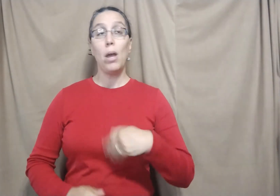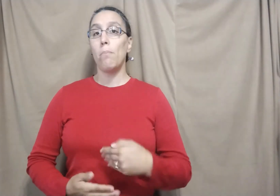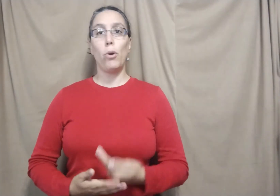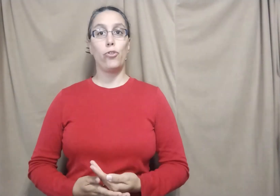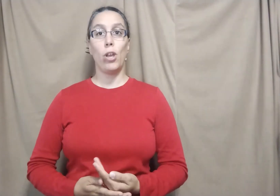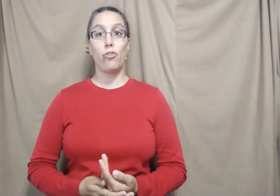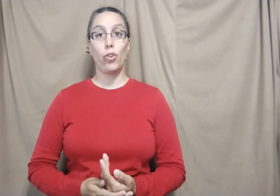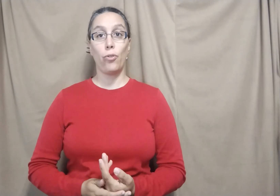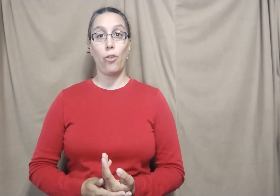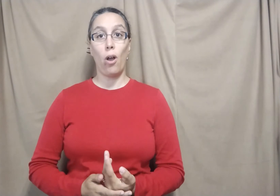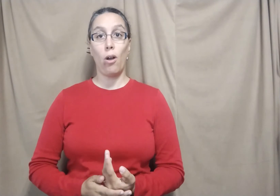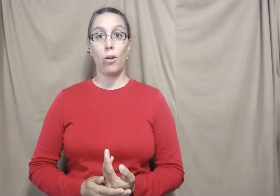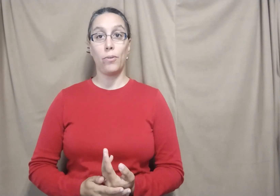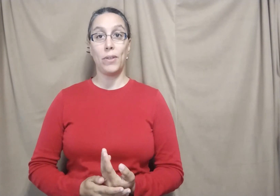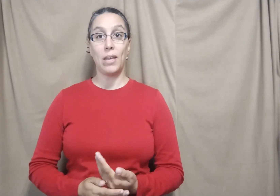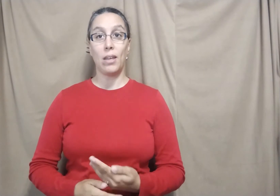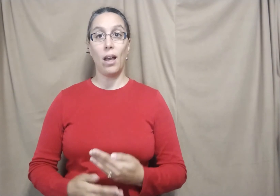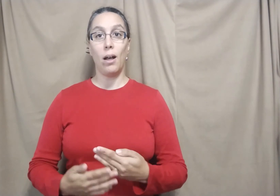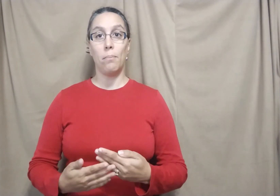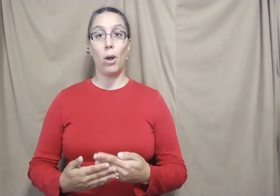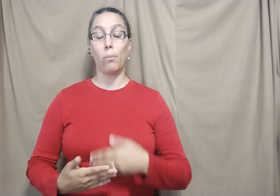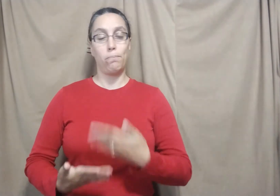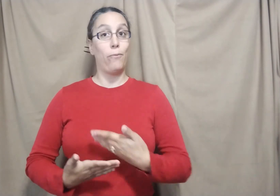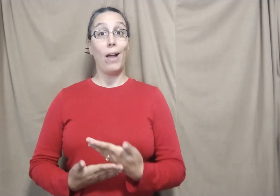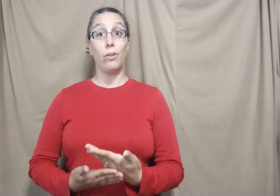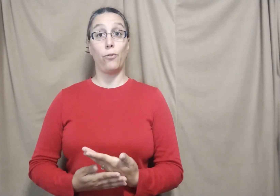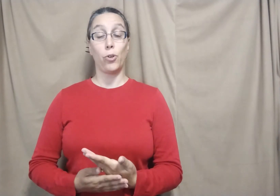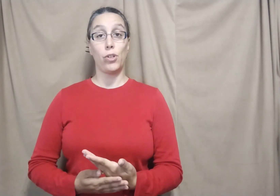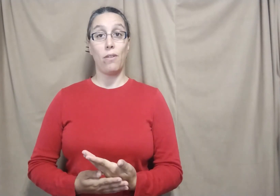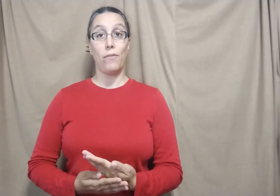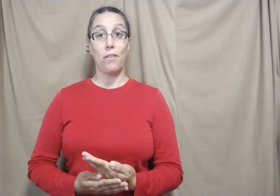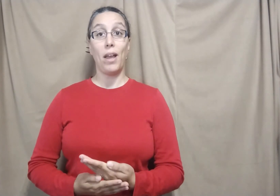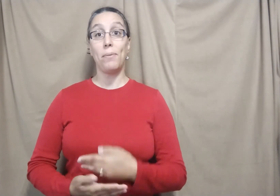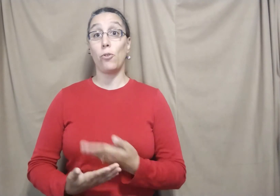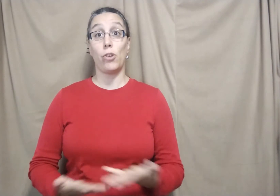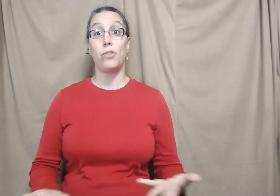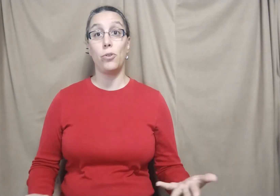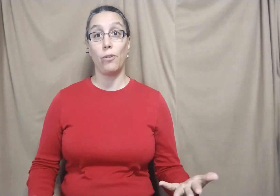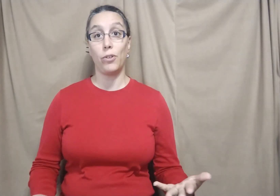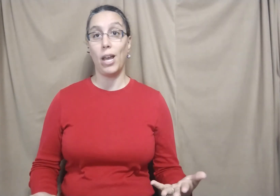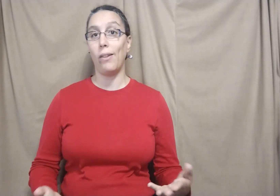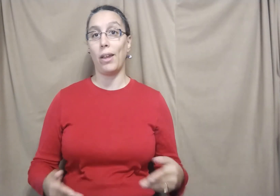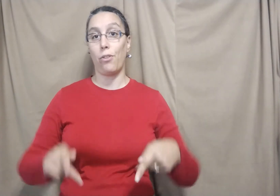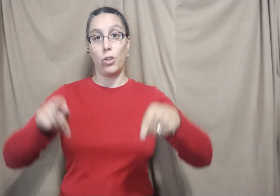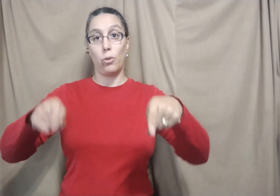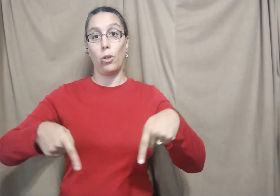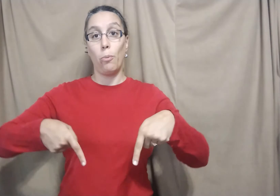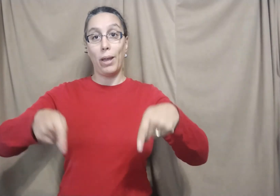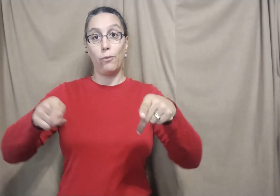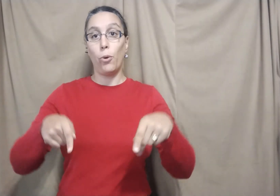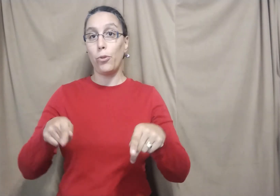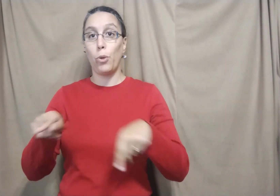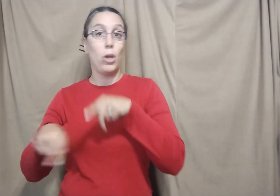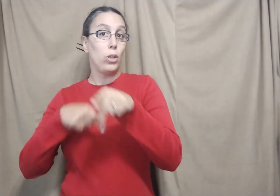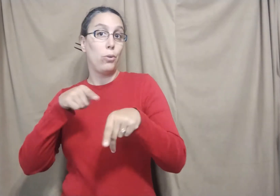Both gestures are valid versions of the sign. They're just two different dialects. So you can go back and forth, you can